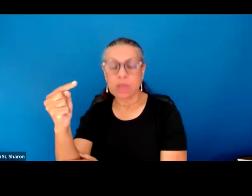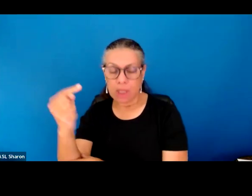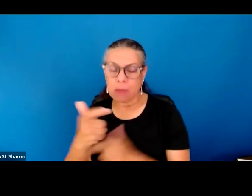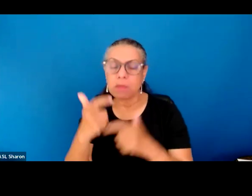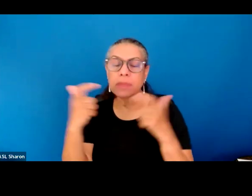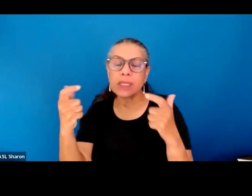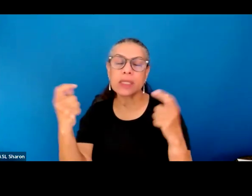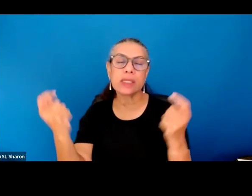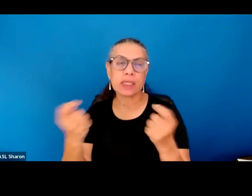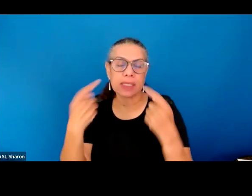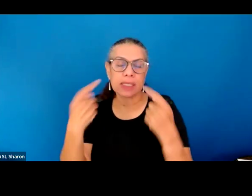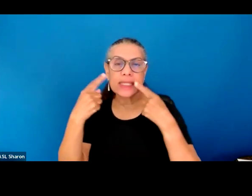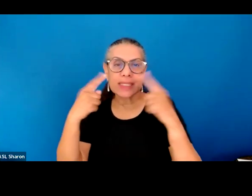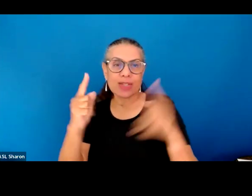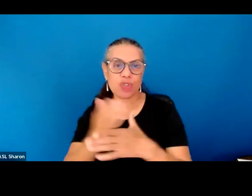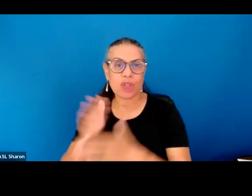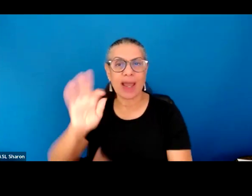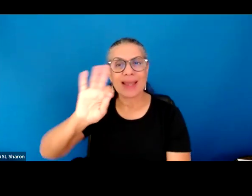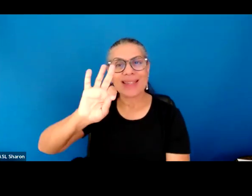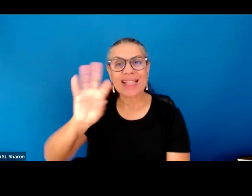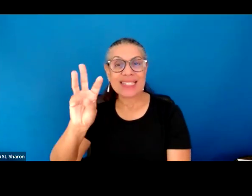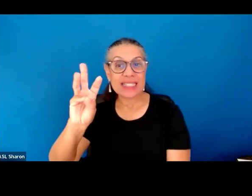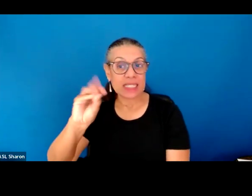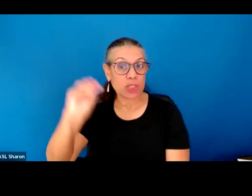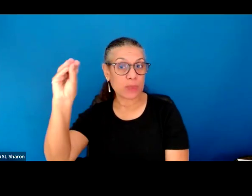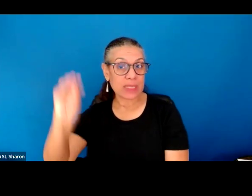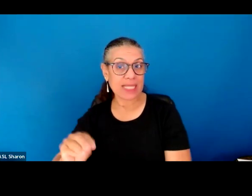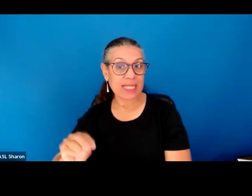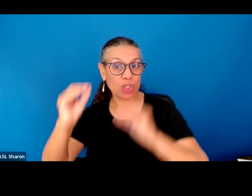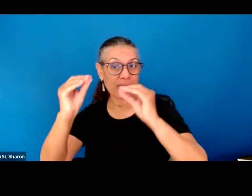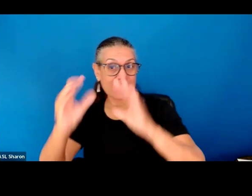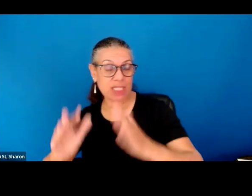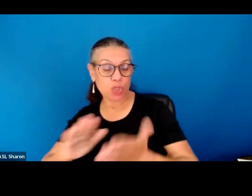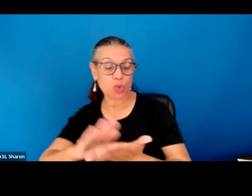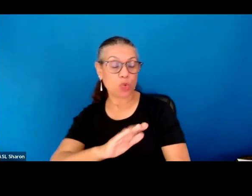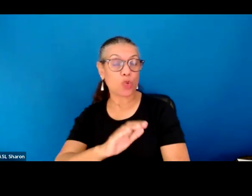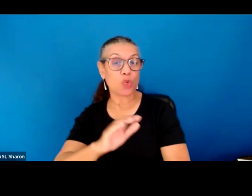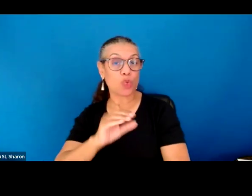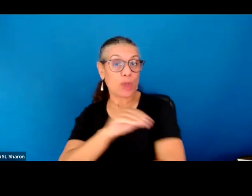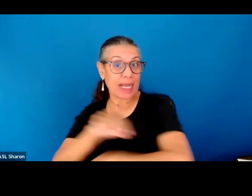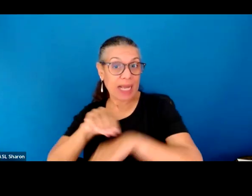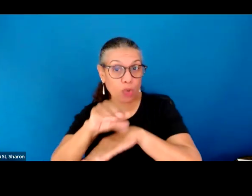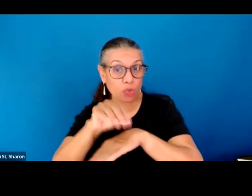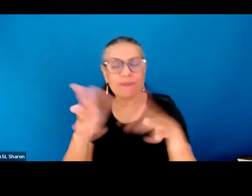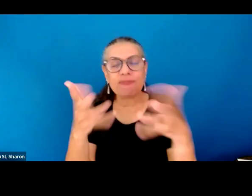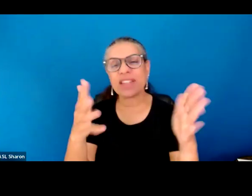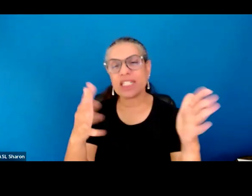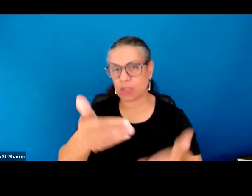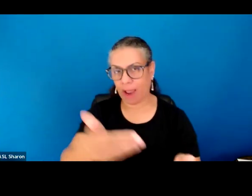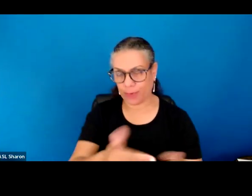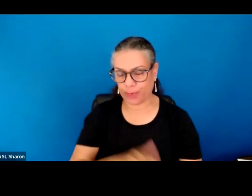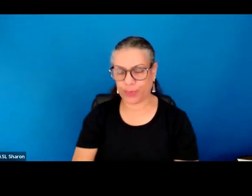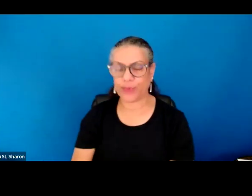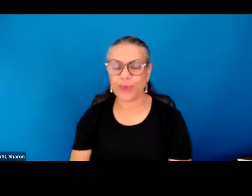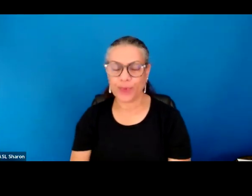so far, and I'm excited to share that 96% of the teachers and school counselors have been hired. This is really